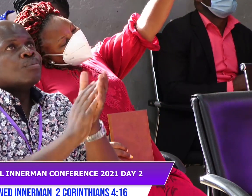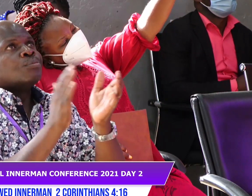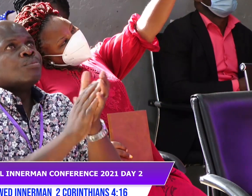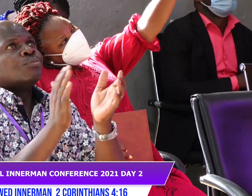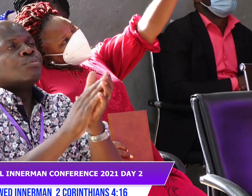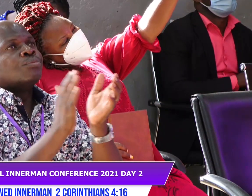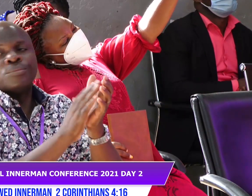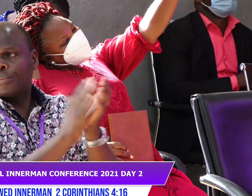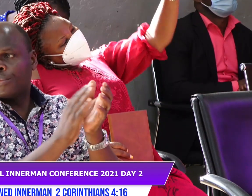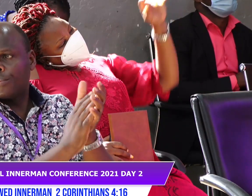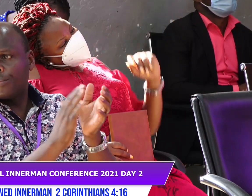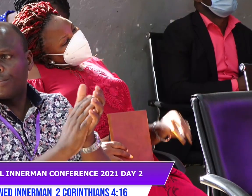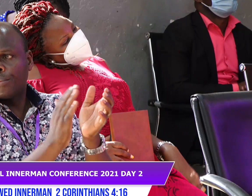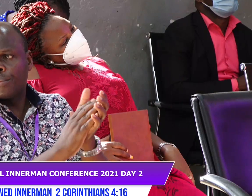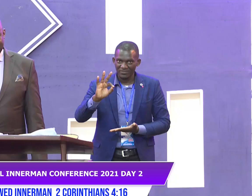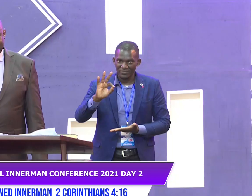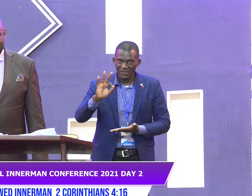Spirit.